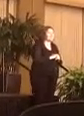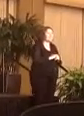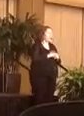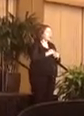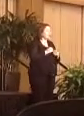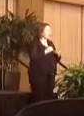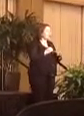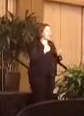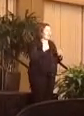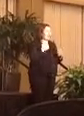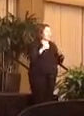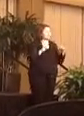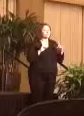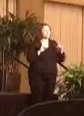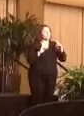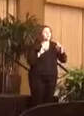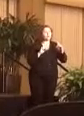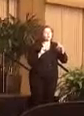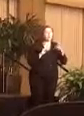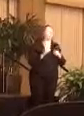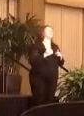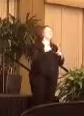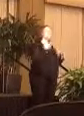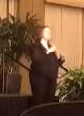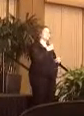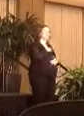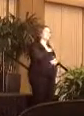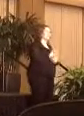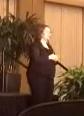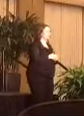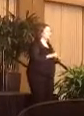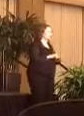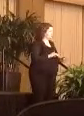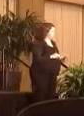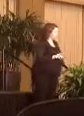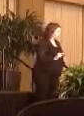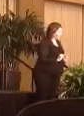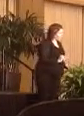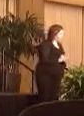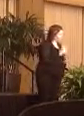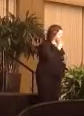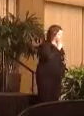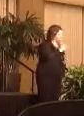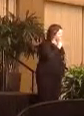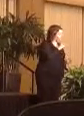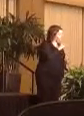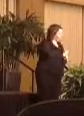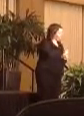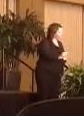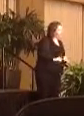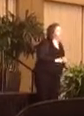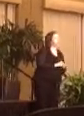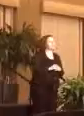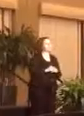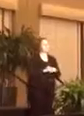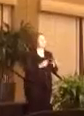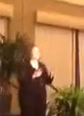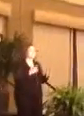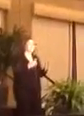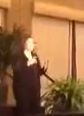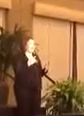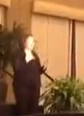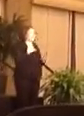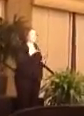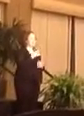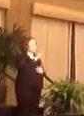go there, right? You have to like go there. And when like I can just pull up my phone and be like, oh, okay. Like Grindr is a much more efficient way to meet